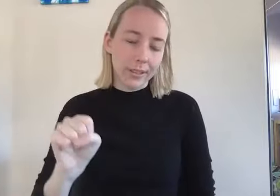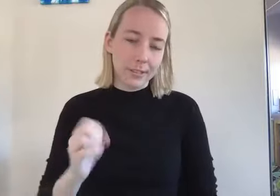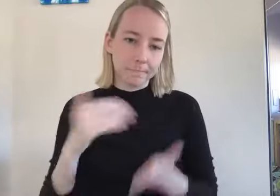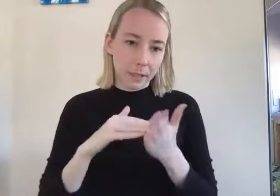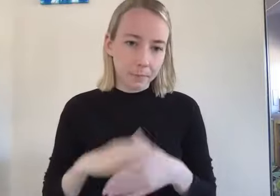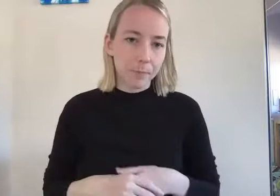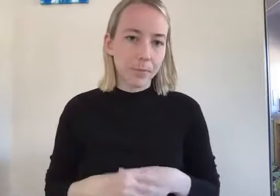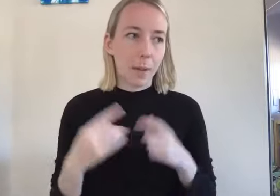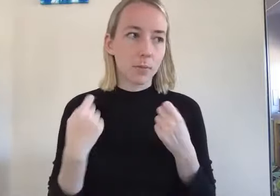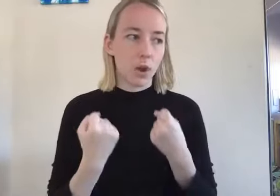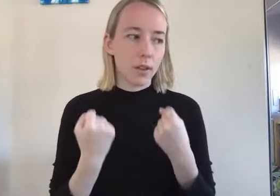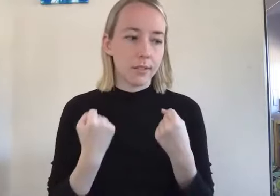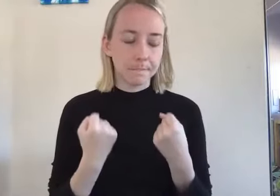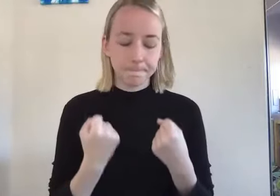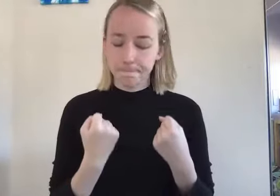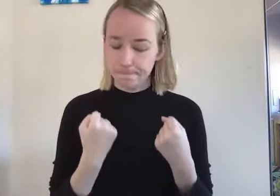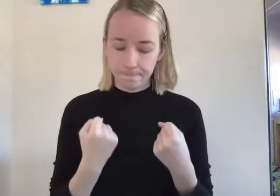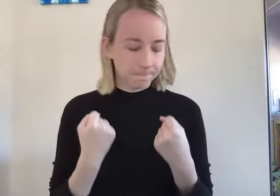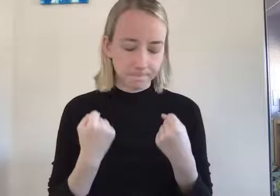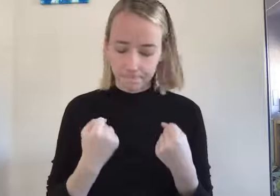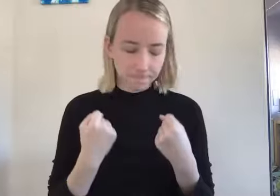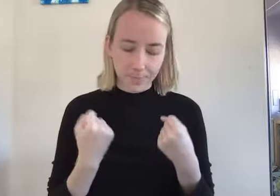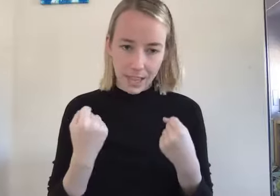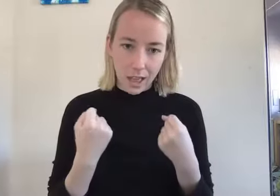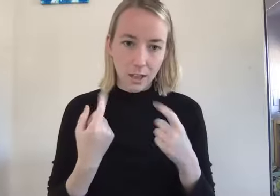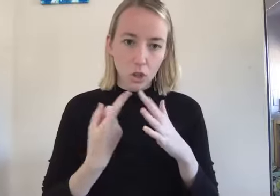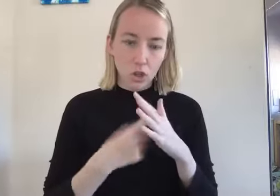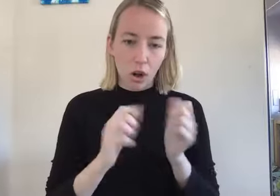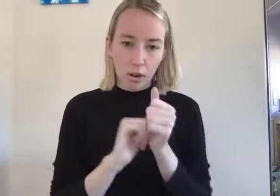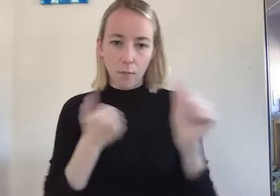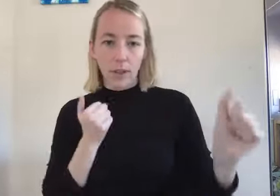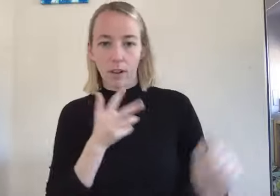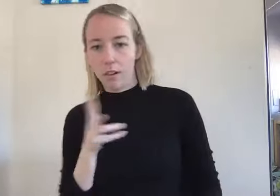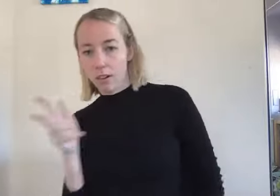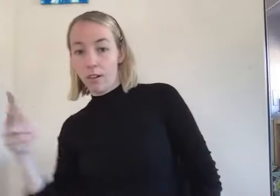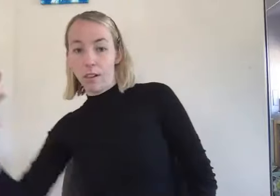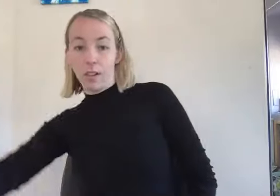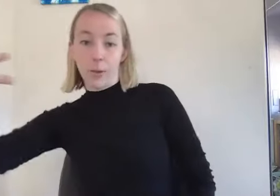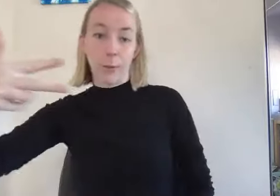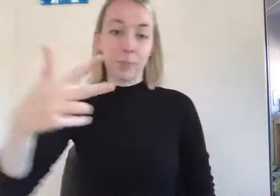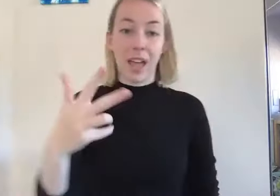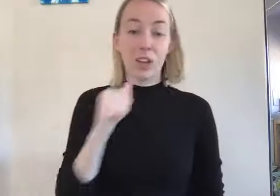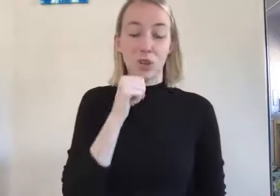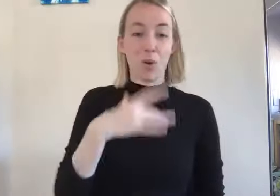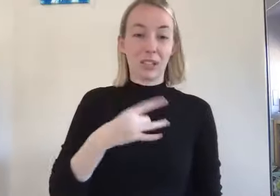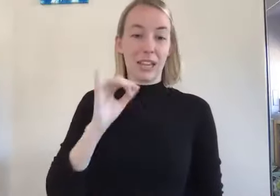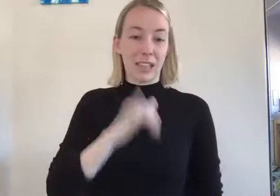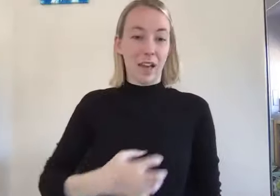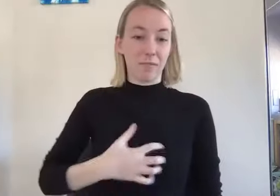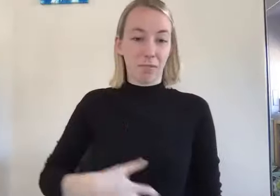I'm driving up Garcia Street, and eventually I don't go up Garcia Street anymore because I just don't want to do that. I don't want that